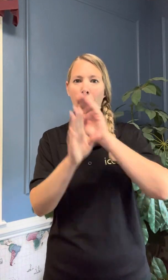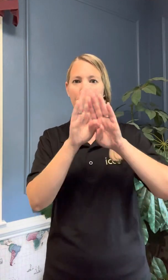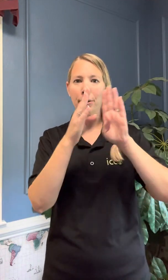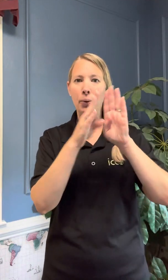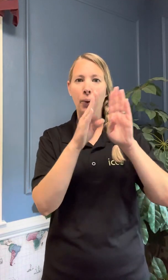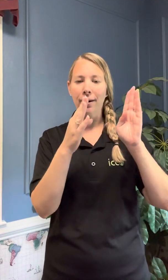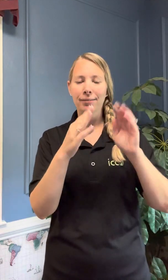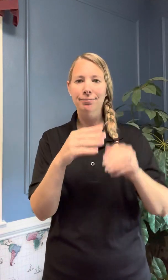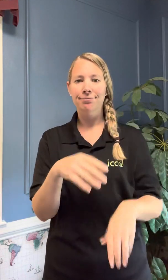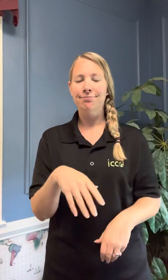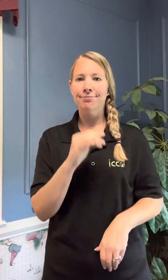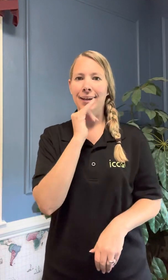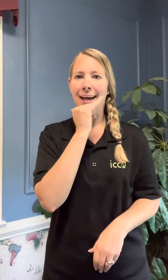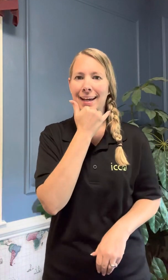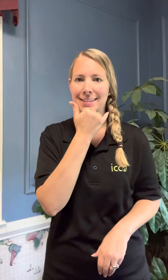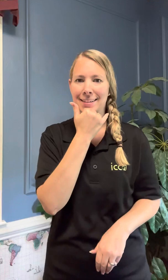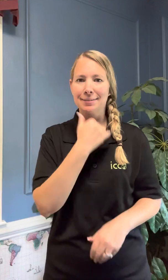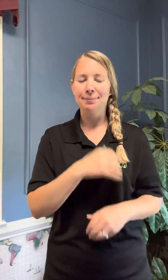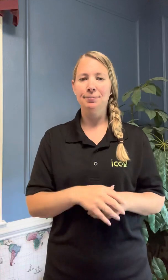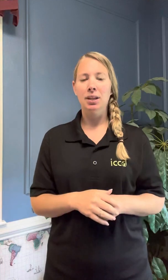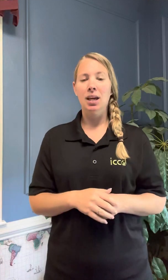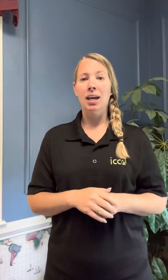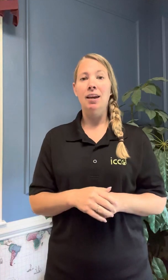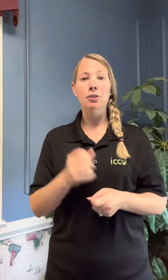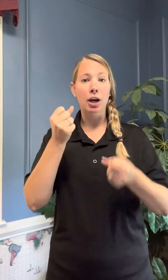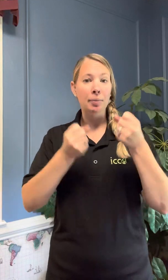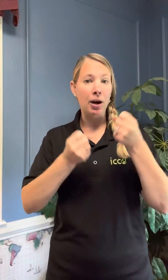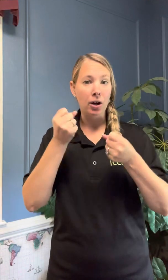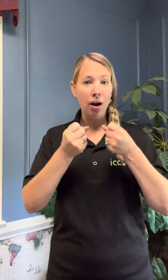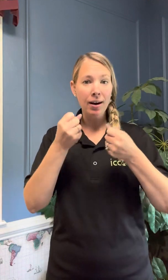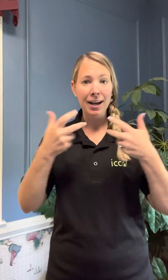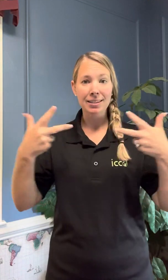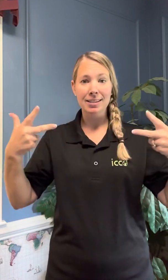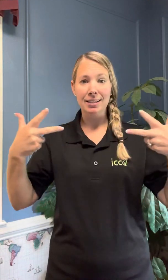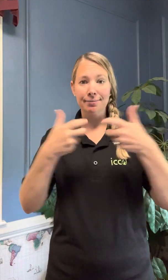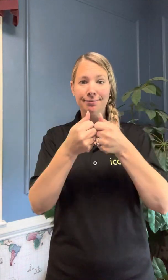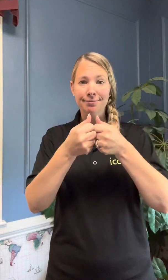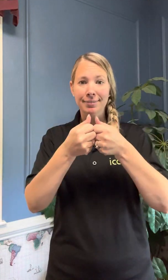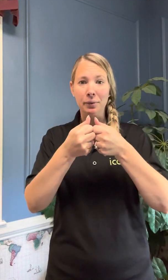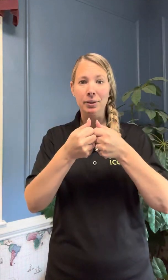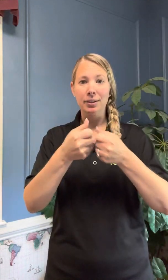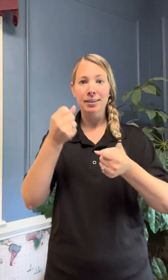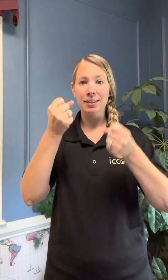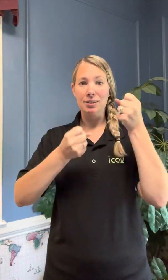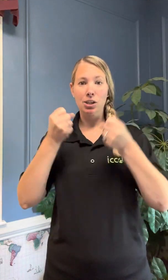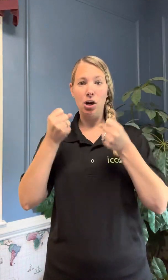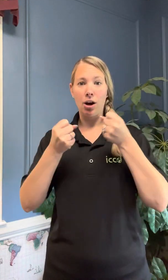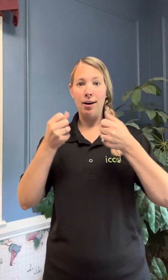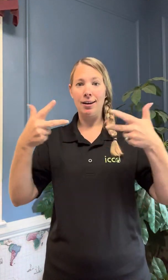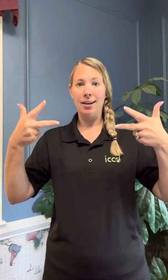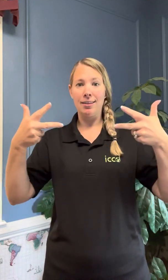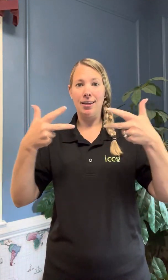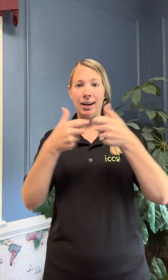the door. Accident. If you're talking about a car accident, that would look like this. Car and then